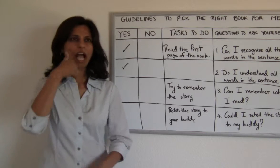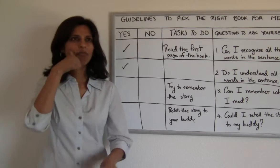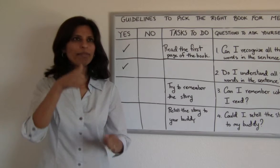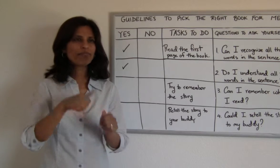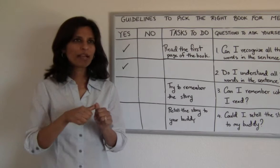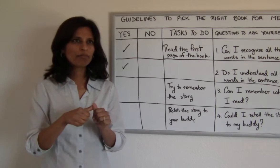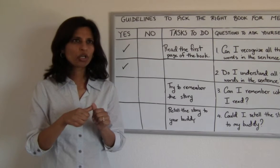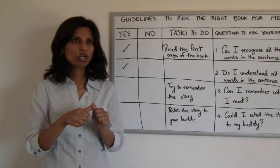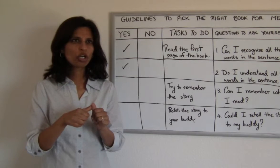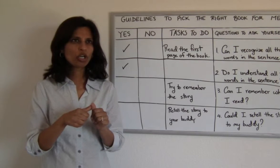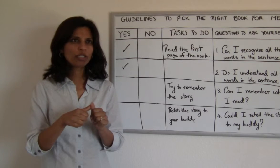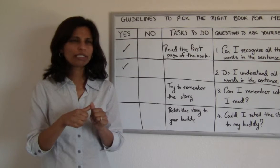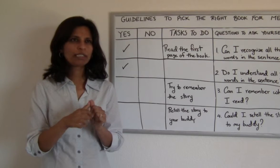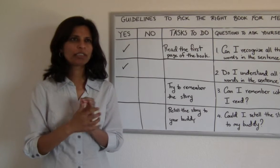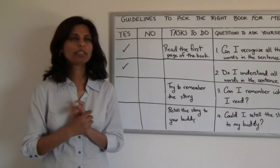I remember